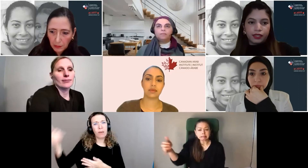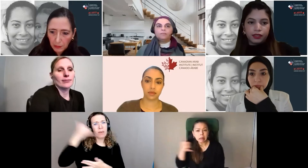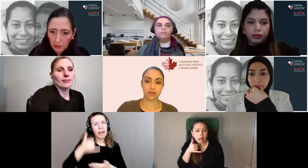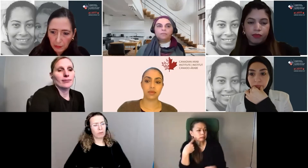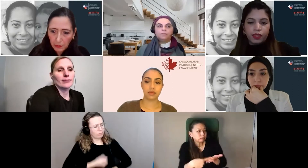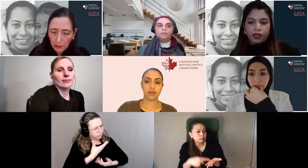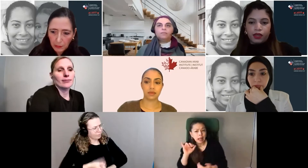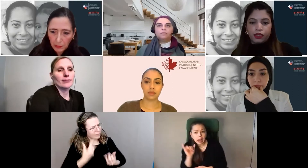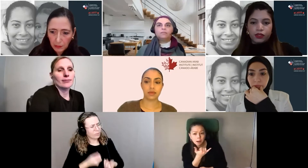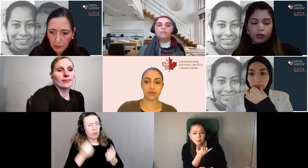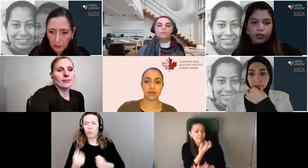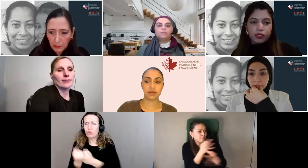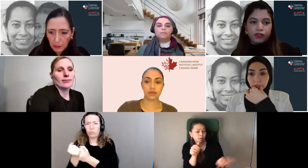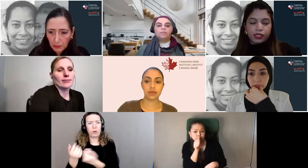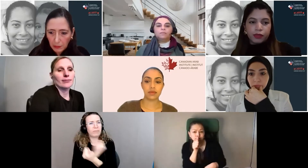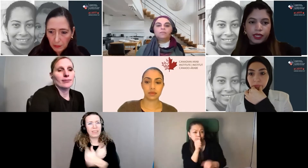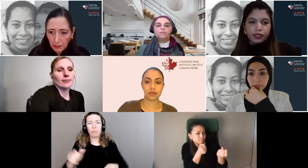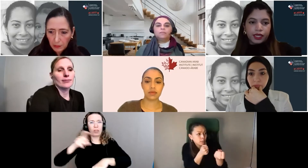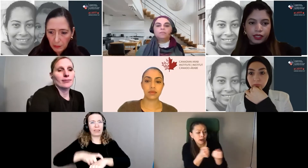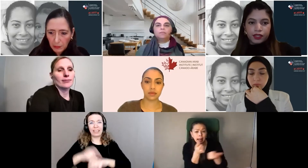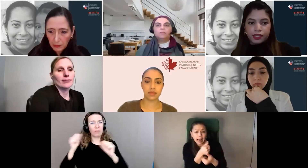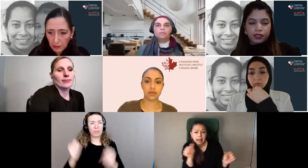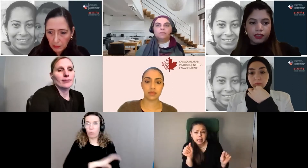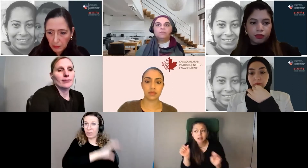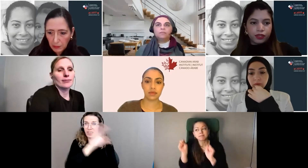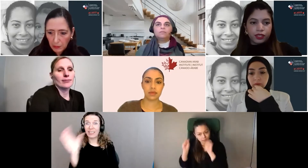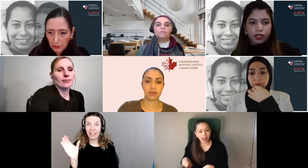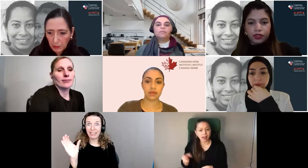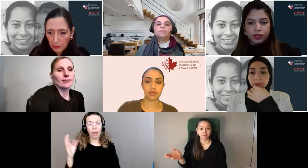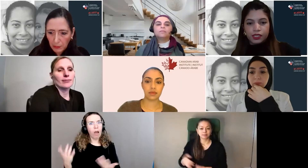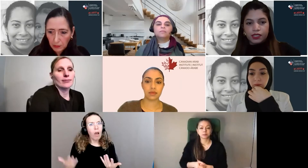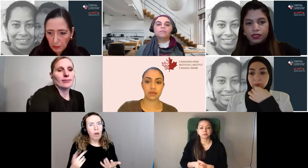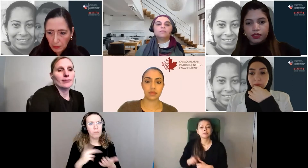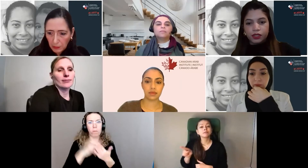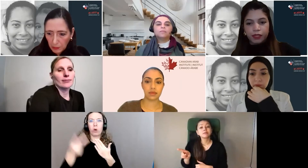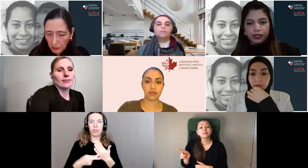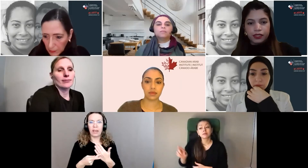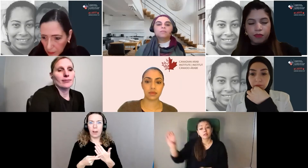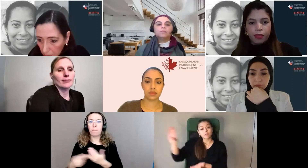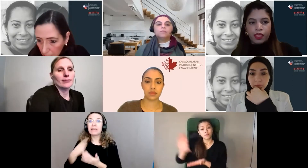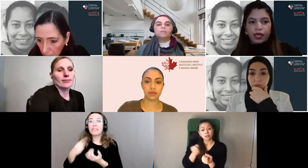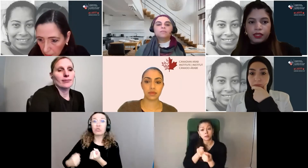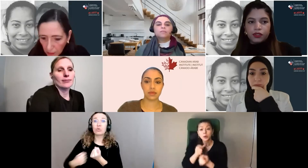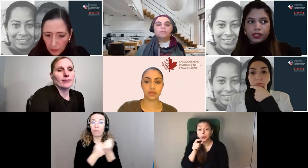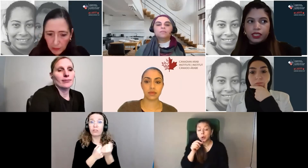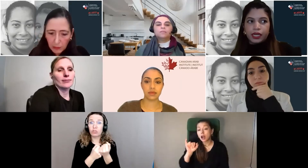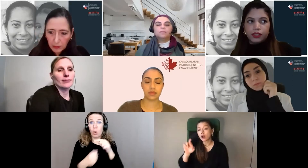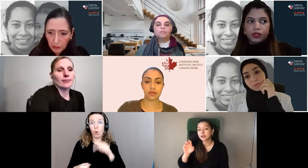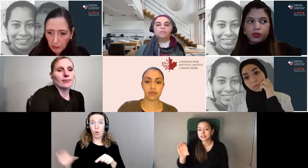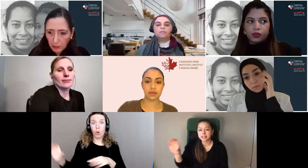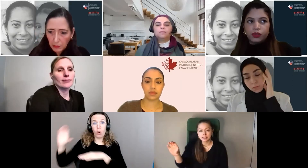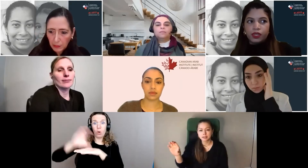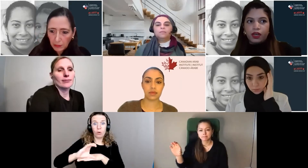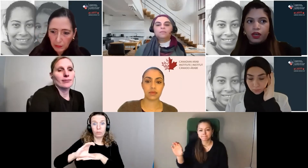in Canada. This program is funded by the IRCC, the Immigration, Refugees and Citizenship Canada. And it's really allowed